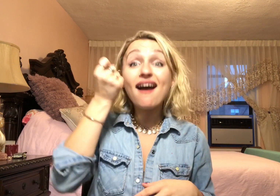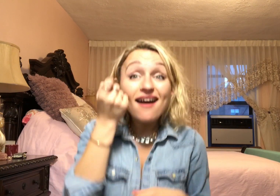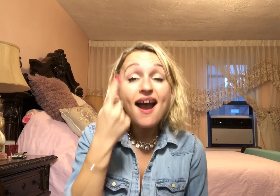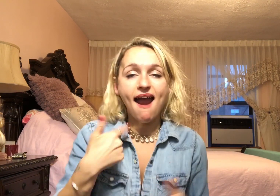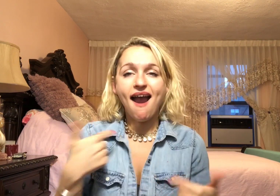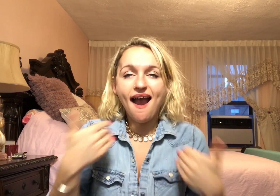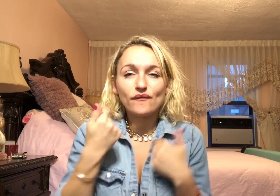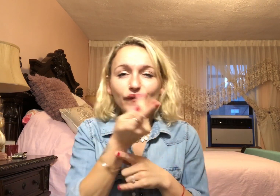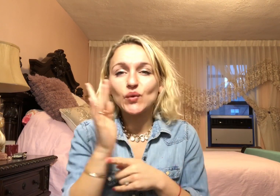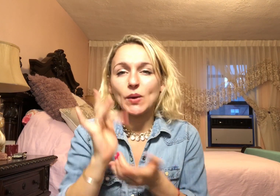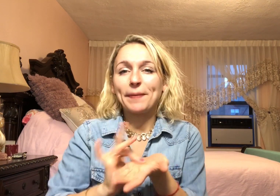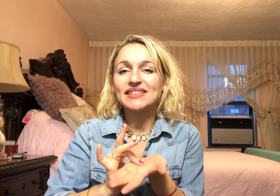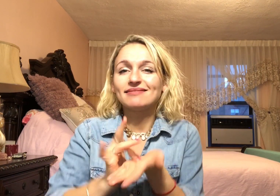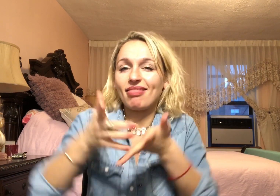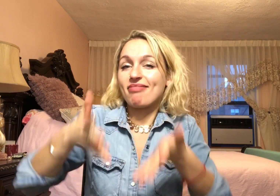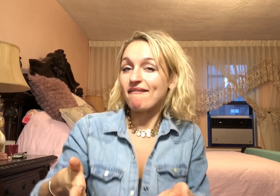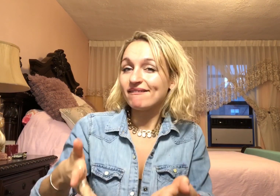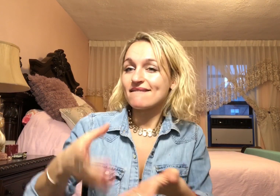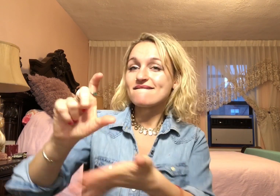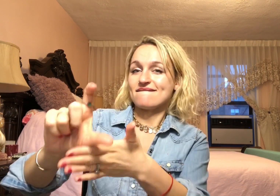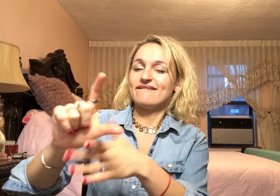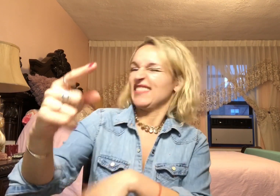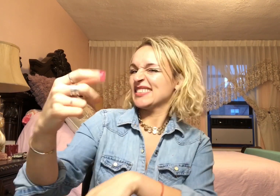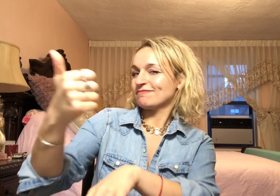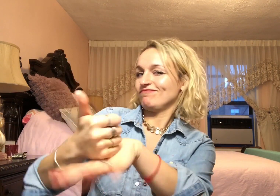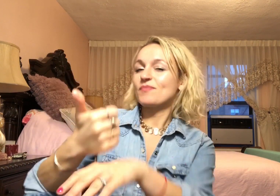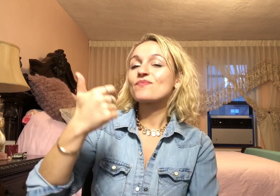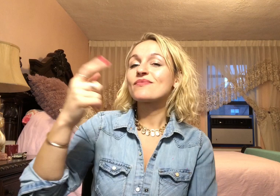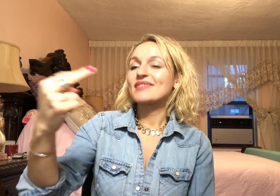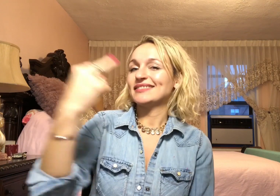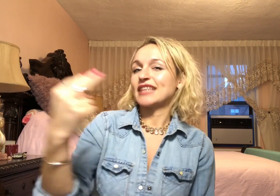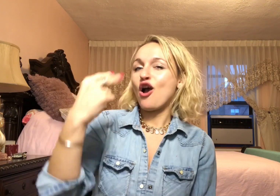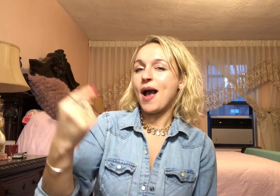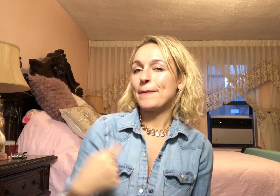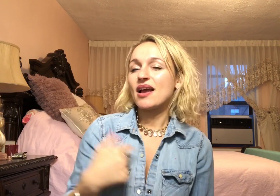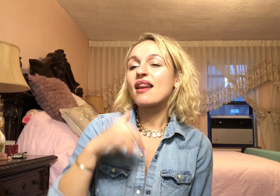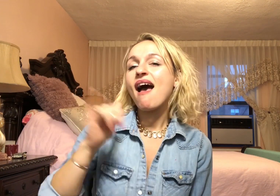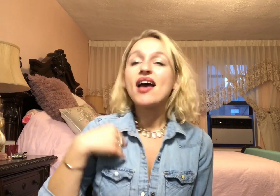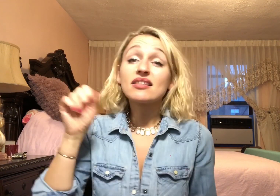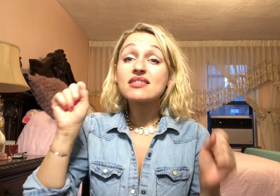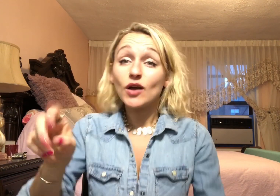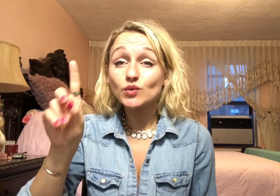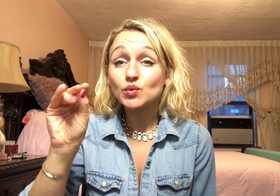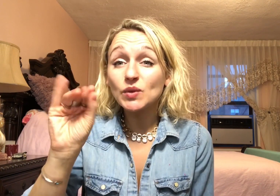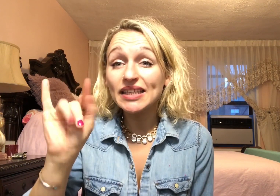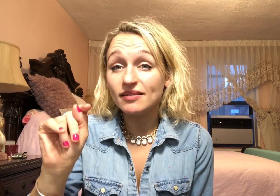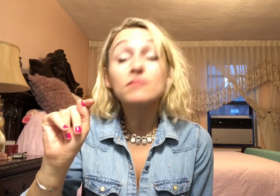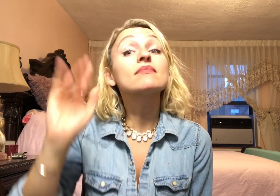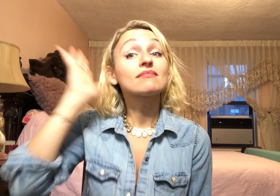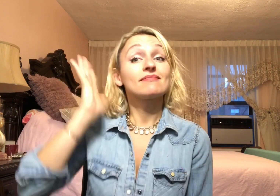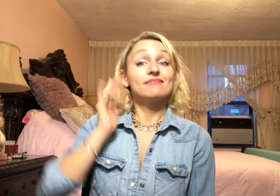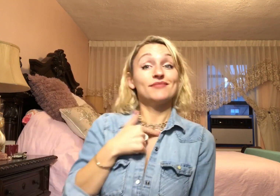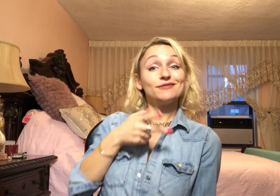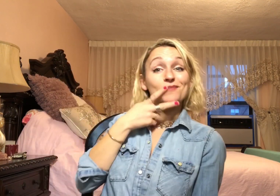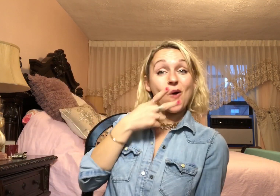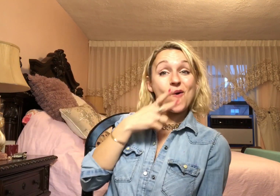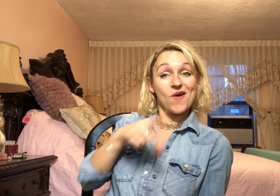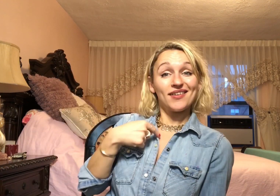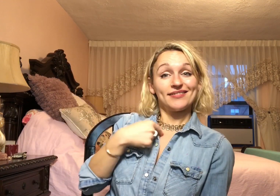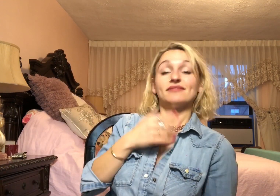and positive. I still had a few pills left in a bottle on a shelf. They were staring at me like, can you do this? I